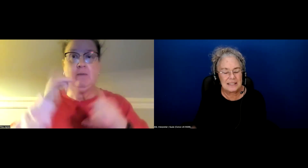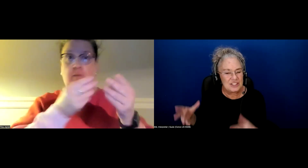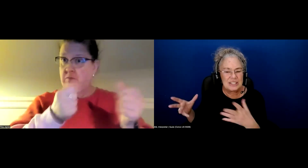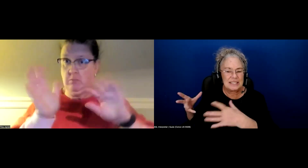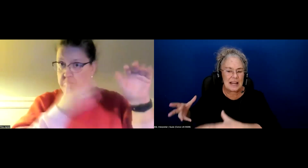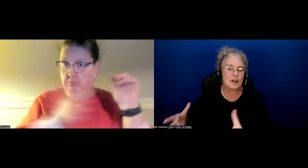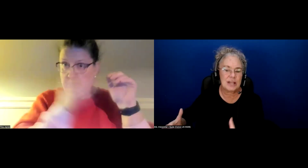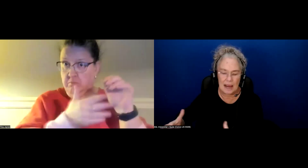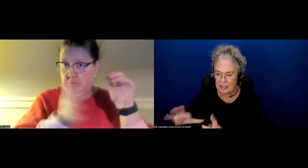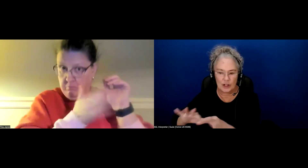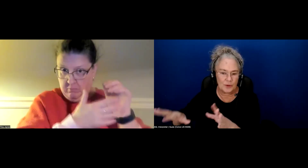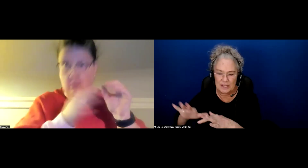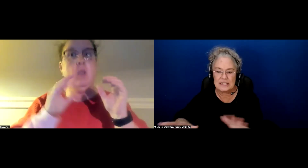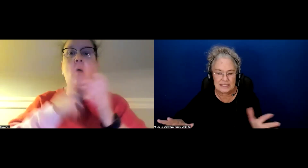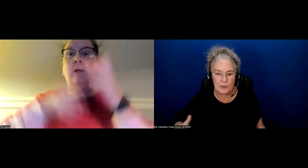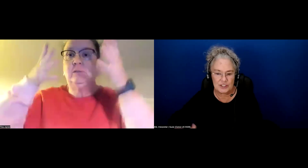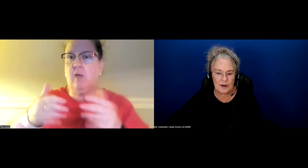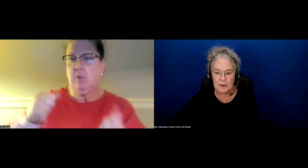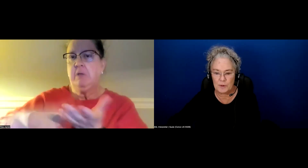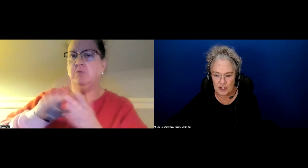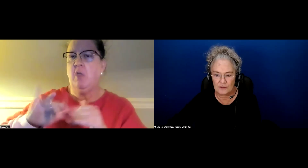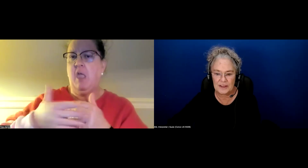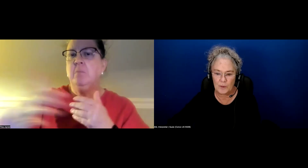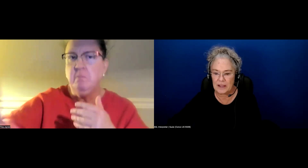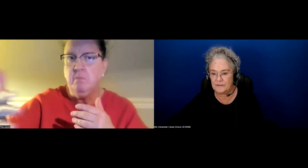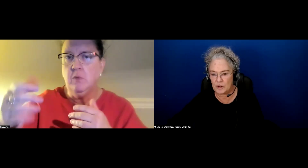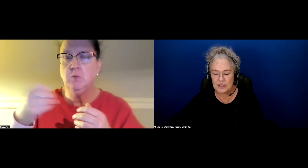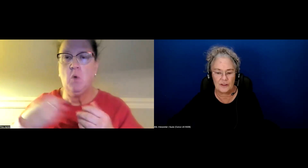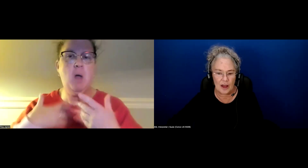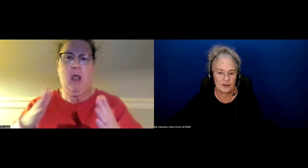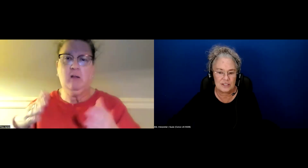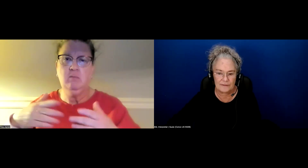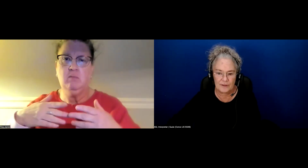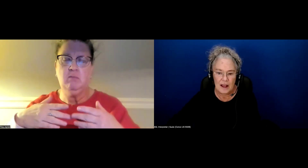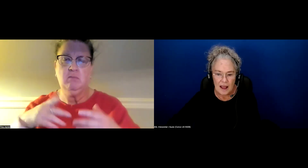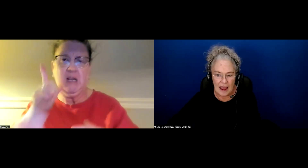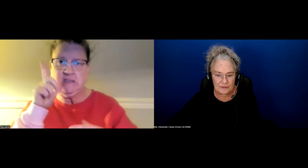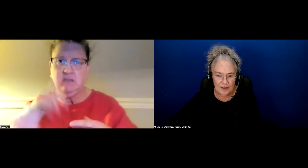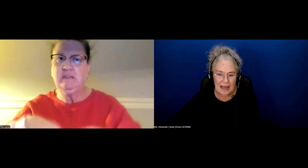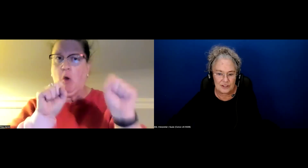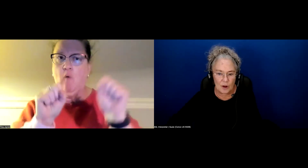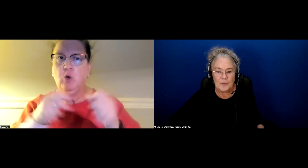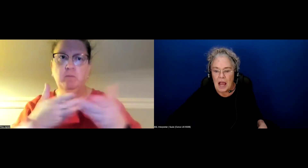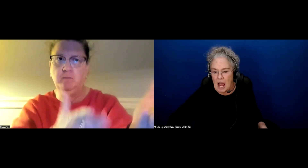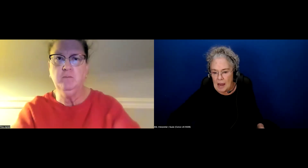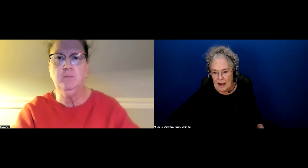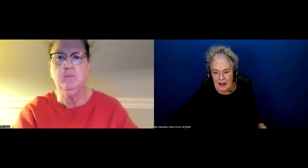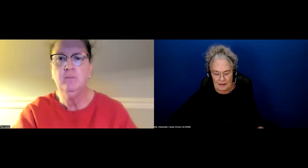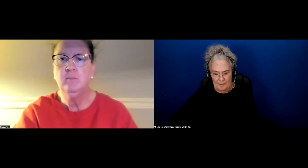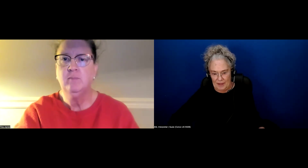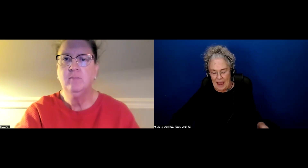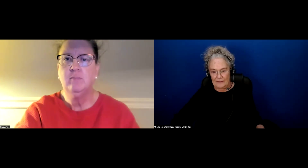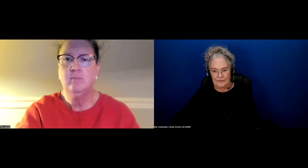and just to save our time and look through these and see what's already been resolved, and then we can focus on the other stuff after that. So I'm going